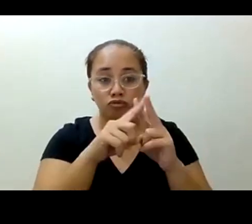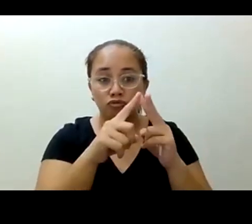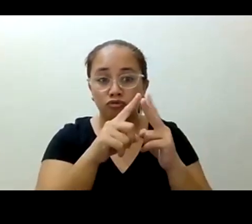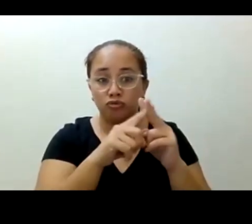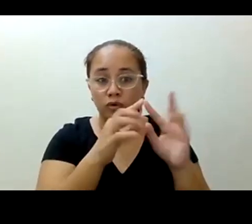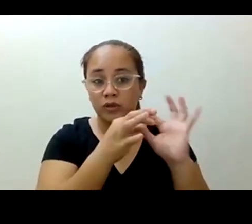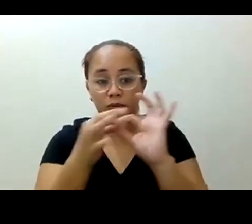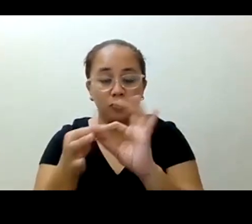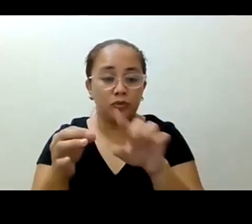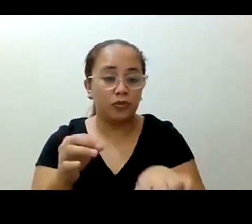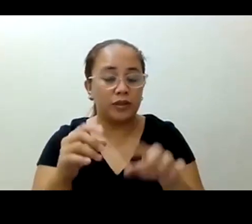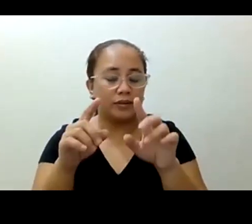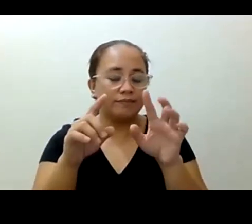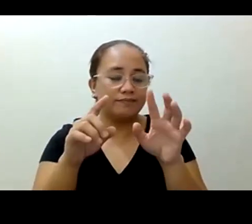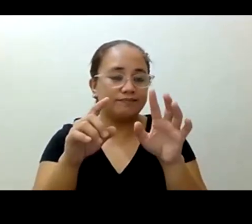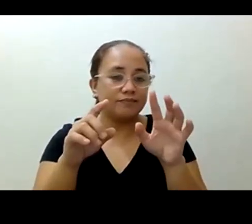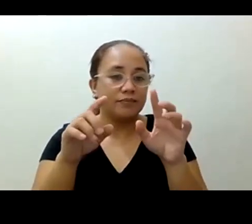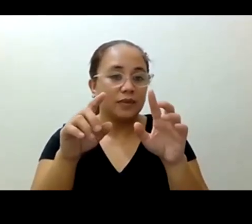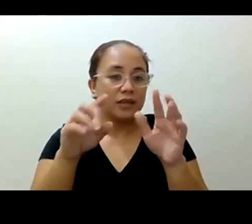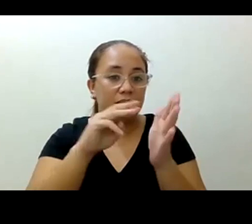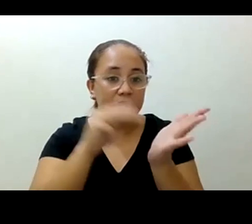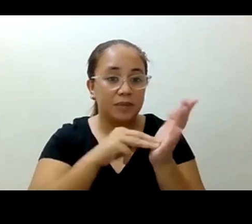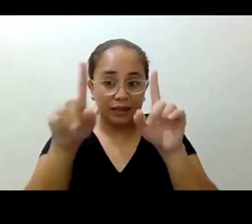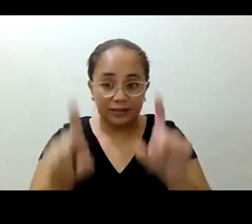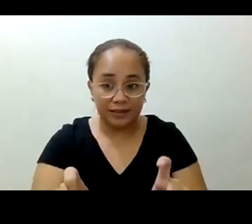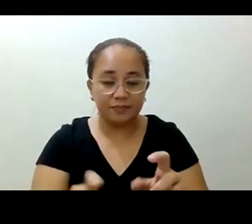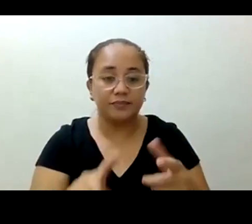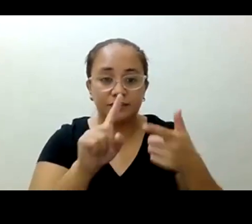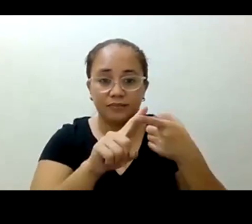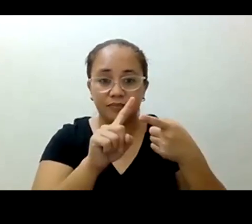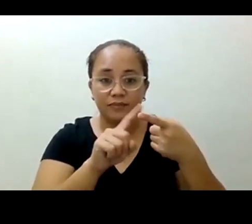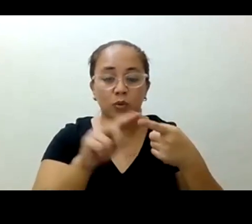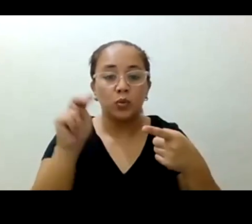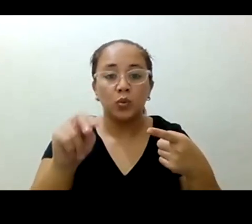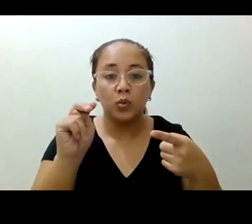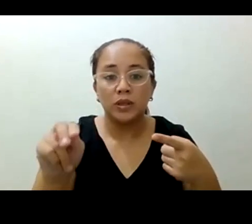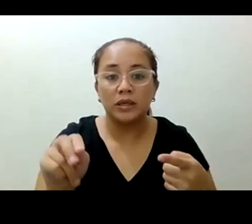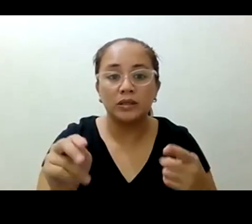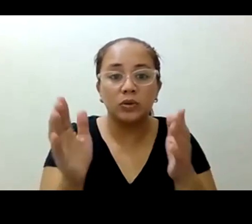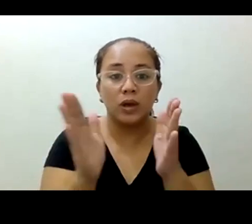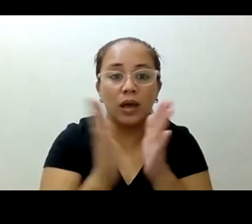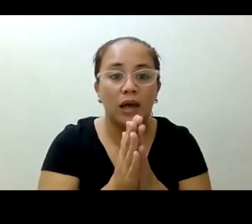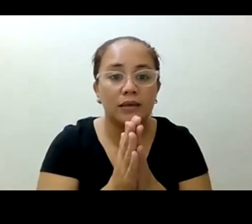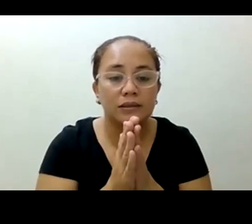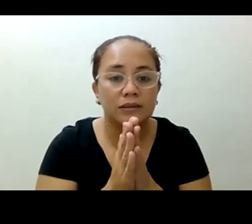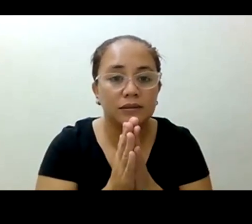the midterm exam. One is we need to ask more than